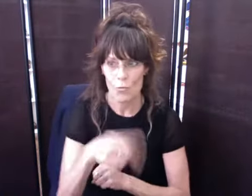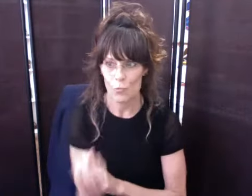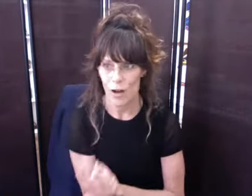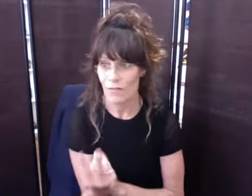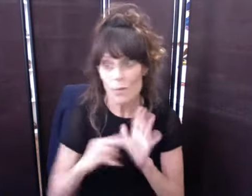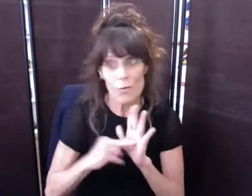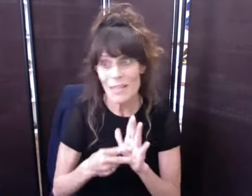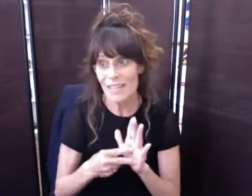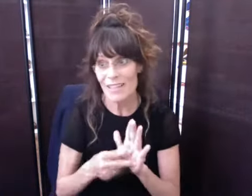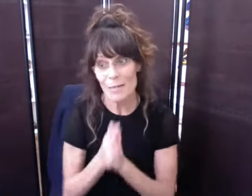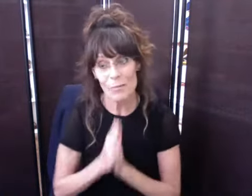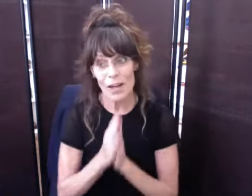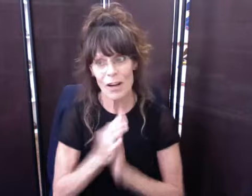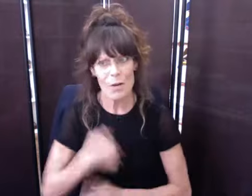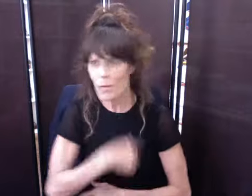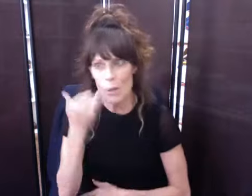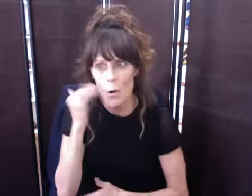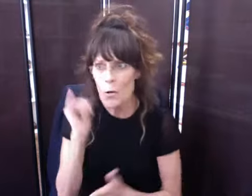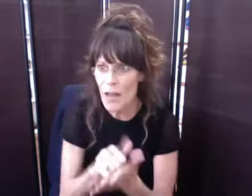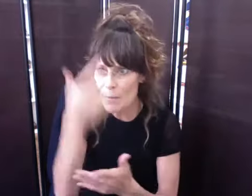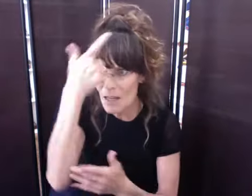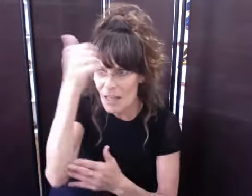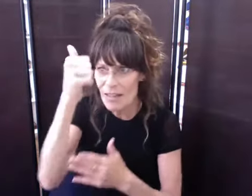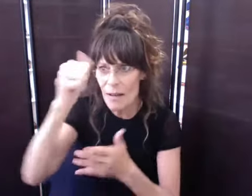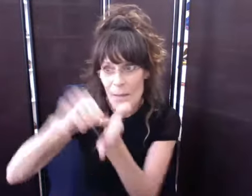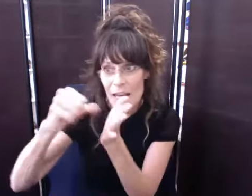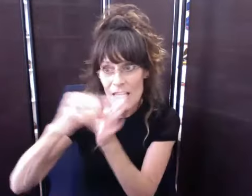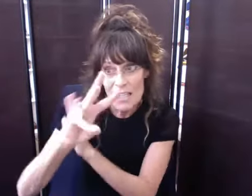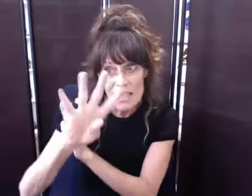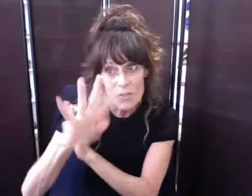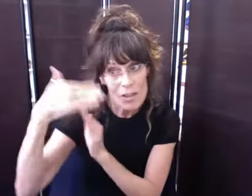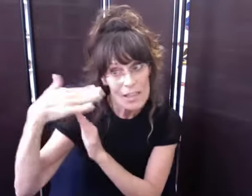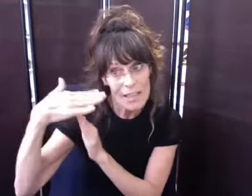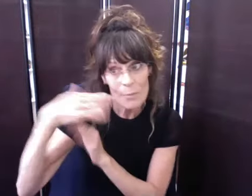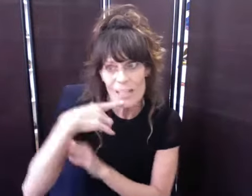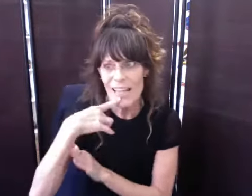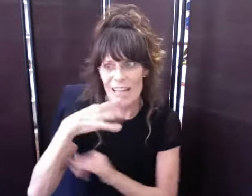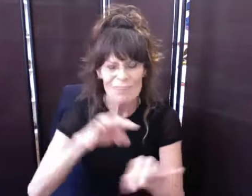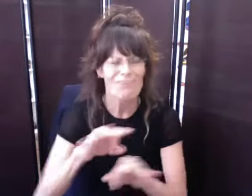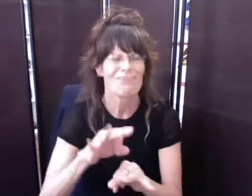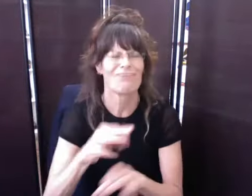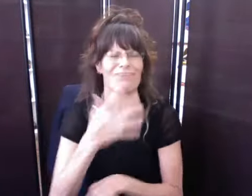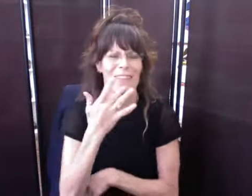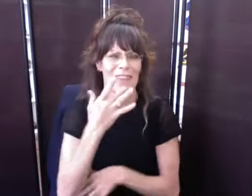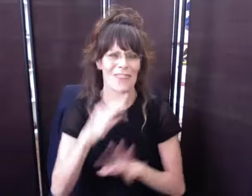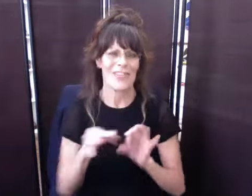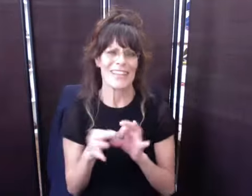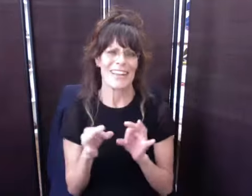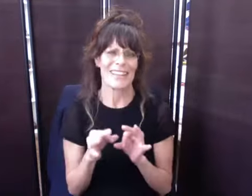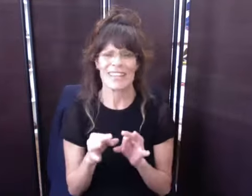says. And we know that because of what's on top of page 64. There's this great, one of my favorite sentences in the big book. Though our decision,